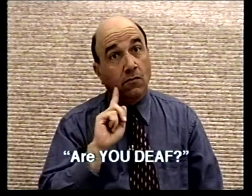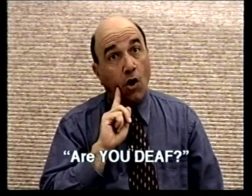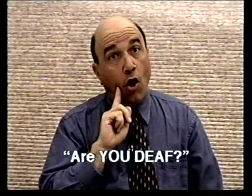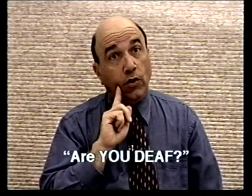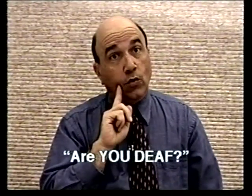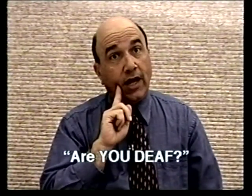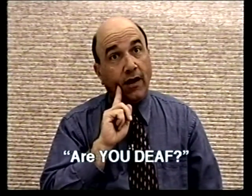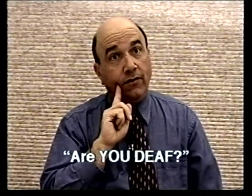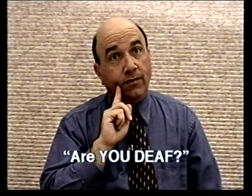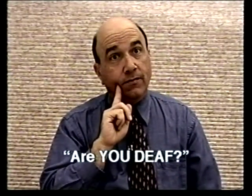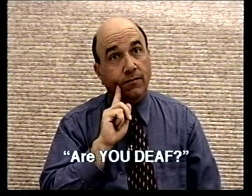Are you deaf?